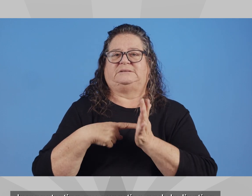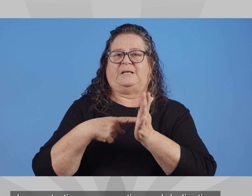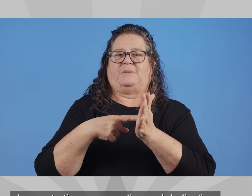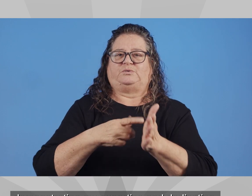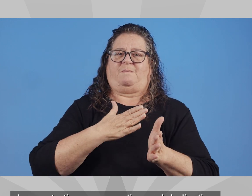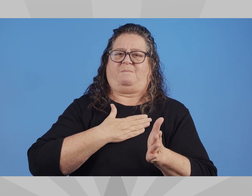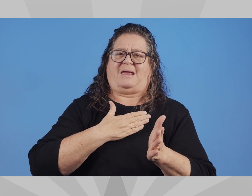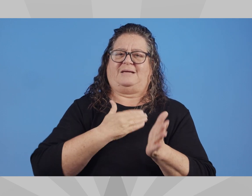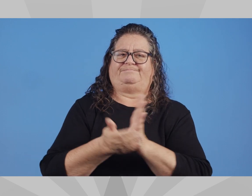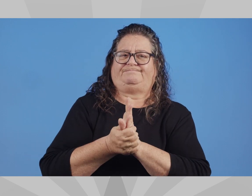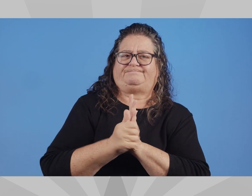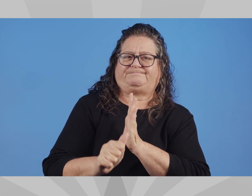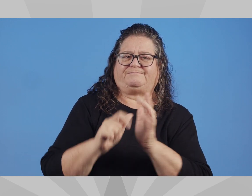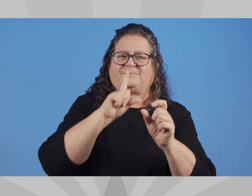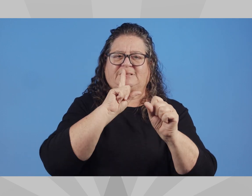and dedication.